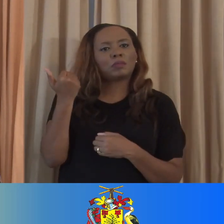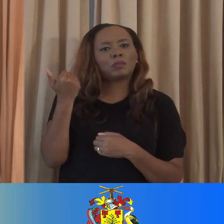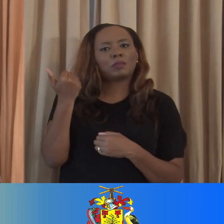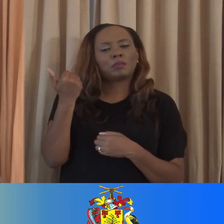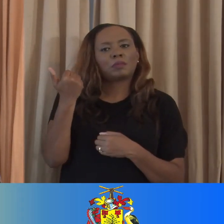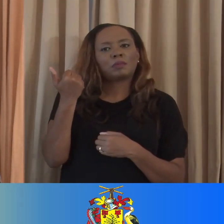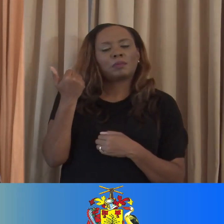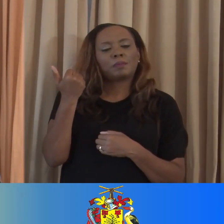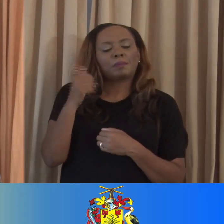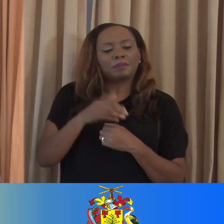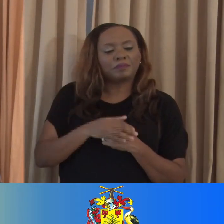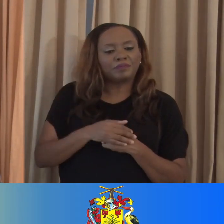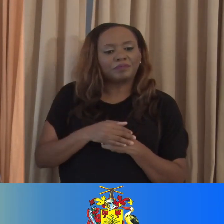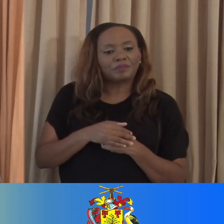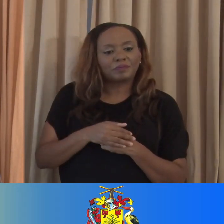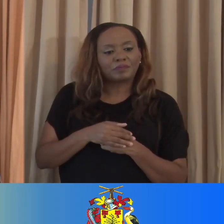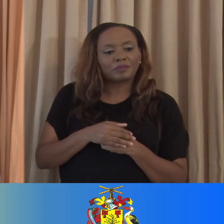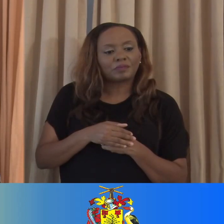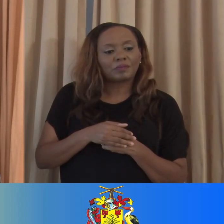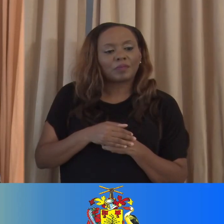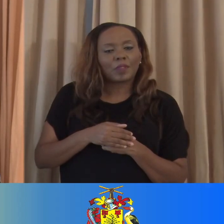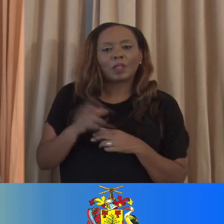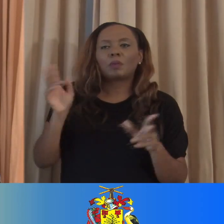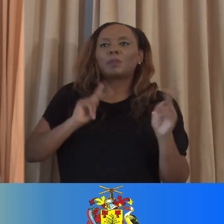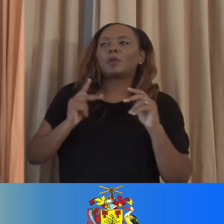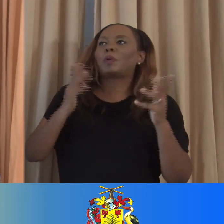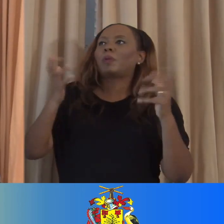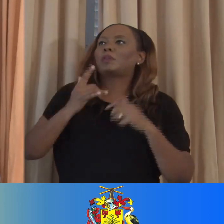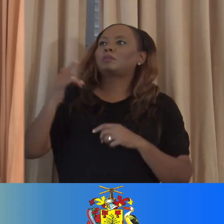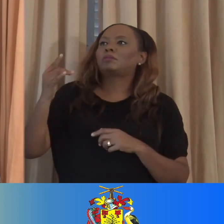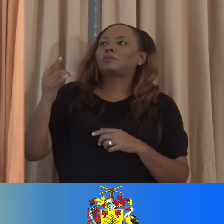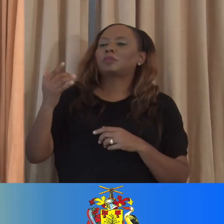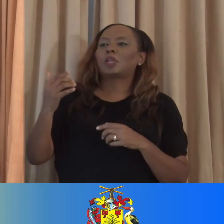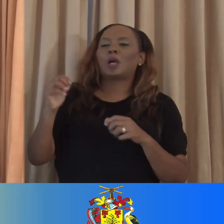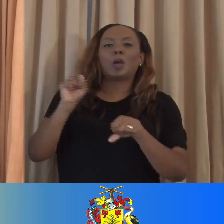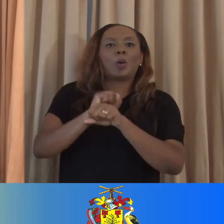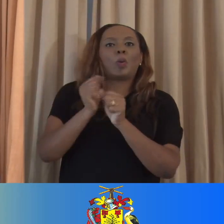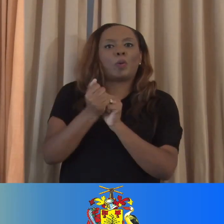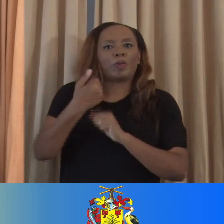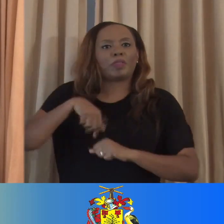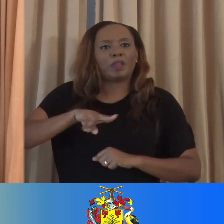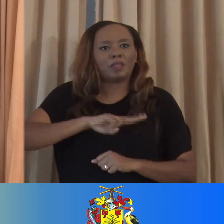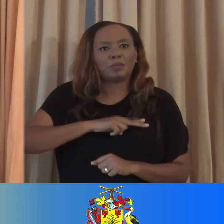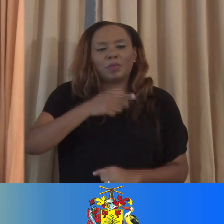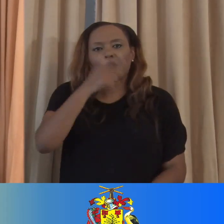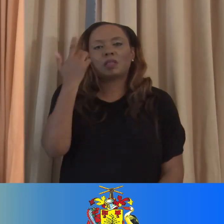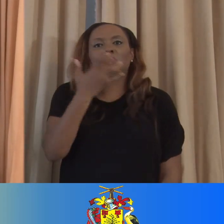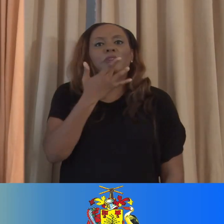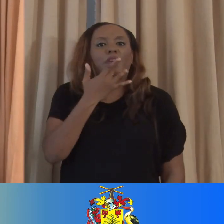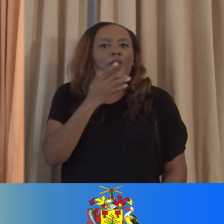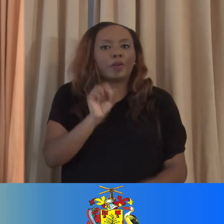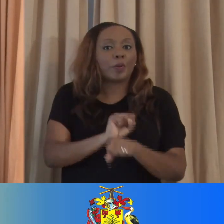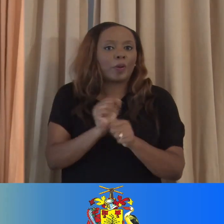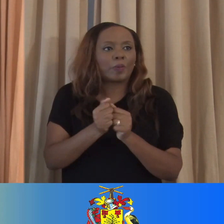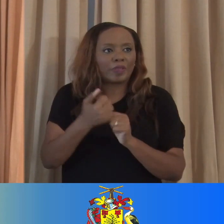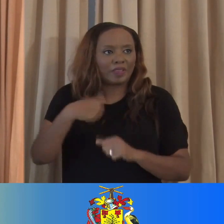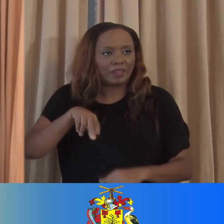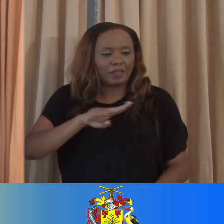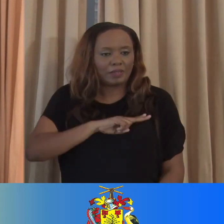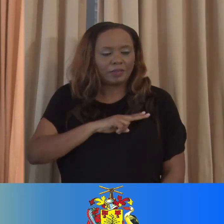as a preferred partner. So from the airport's point of view, we have a responsibility to